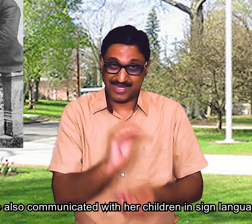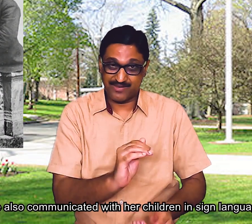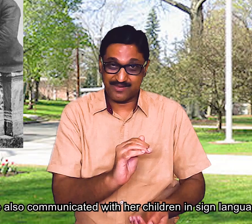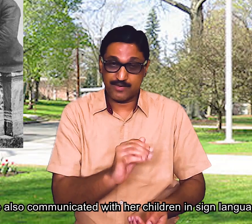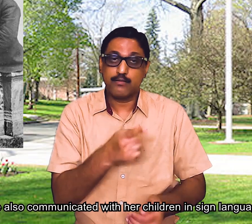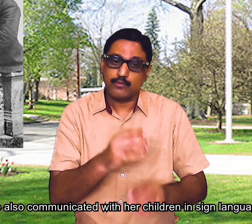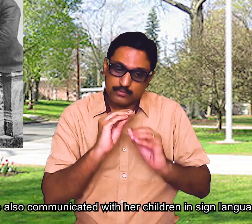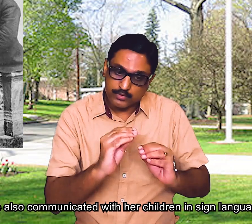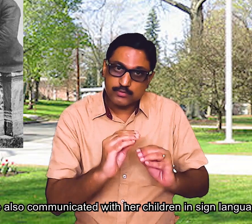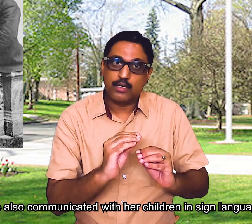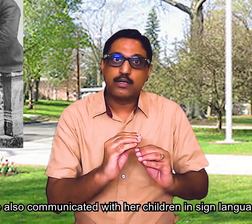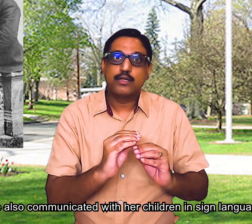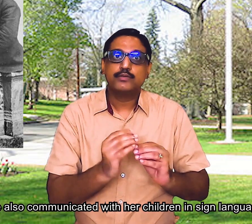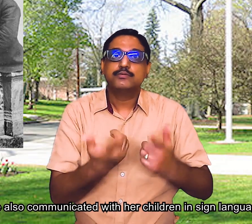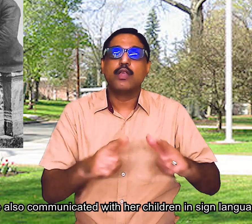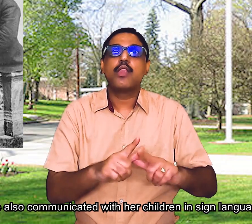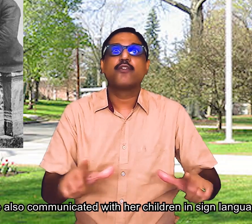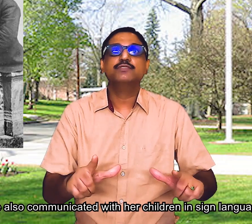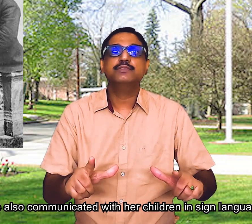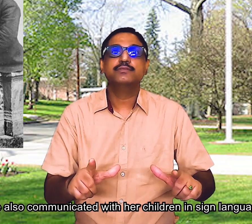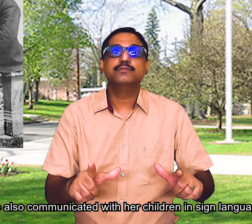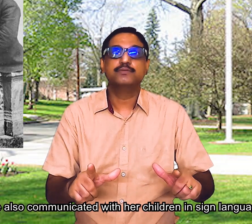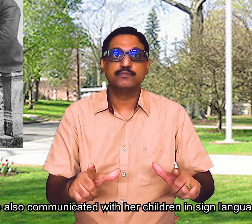She also communicated with her children in sign language.